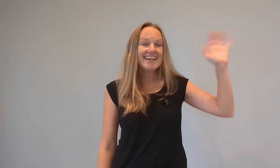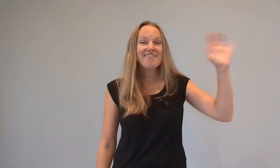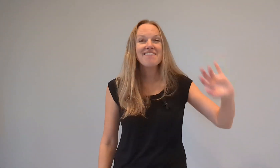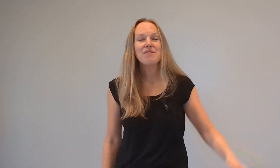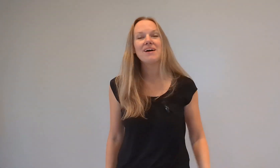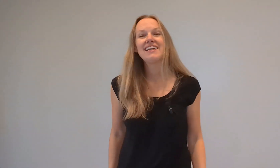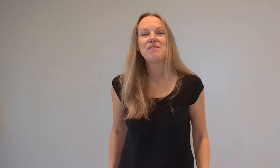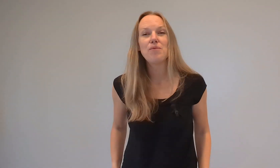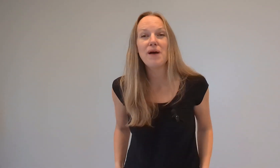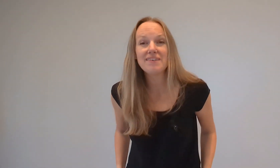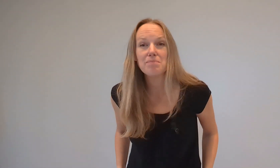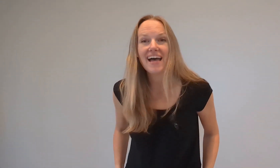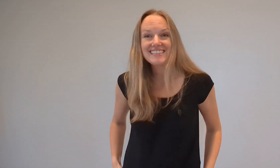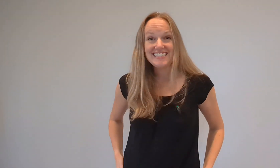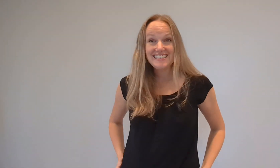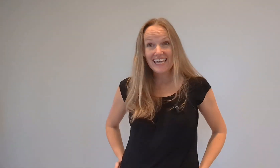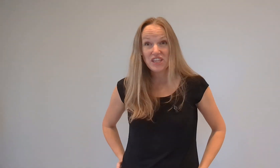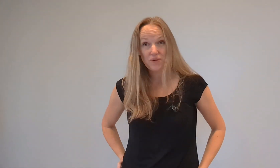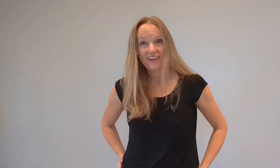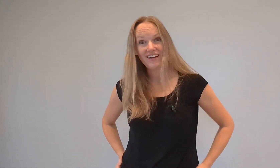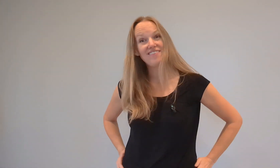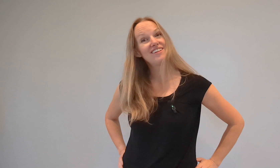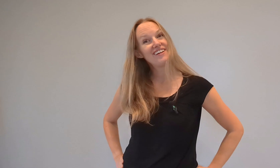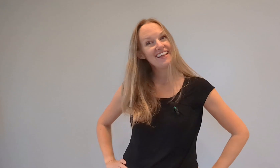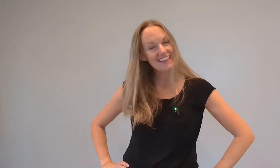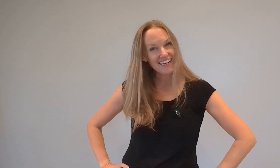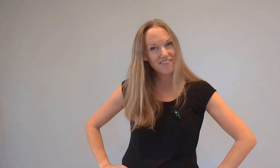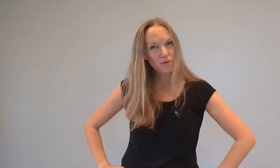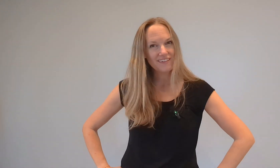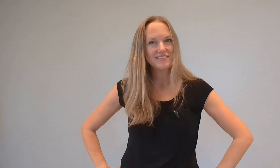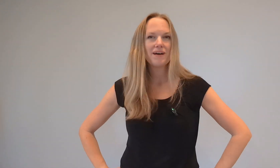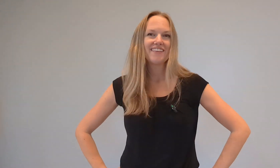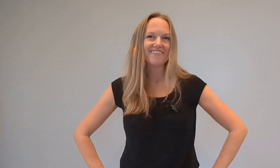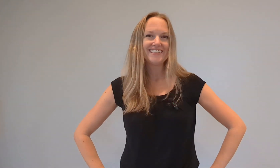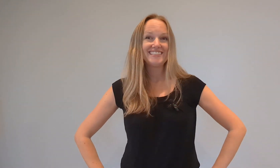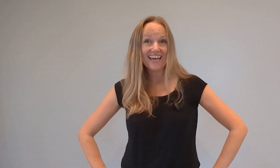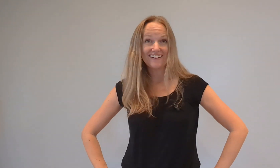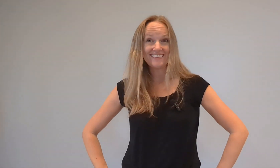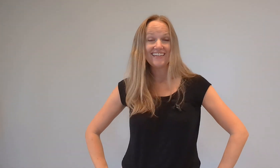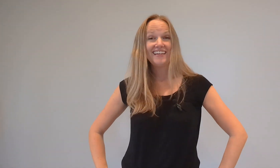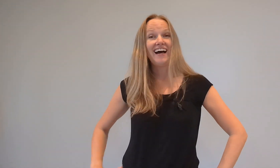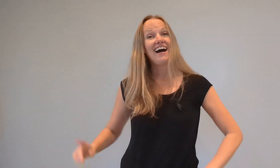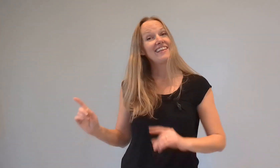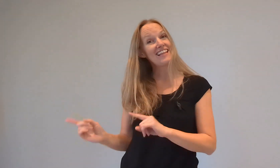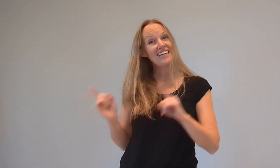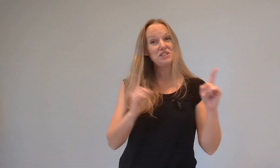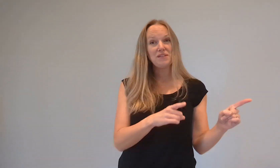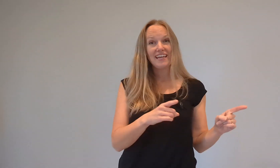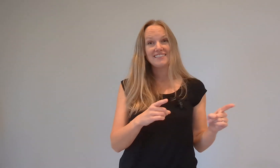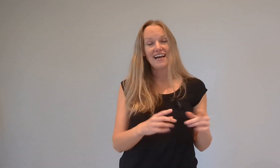Hello everyone and welcome back to day 3 of learning Light of the World by Lauren Daigle. The last 2 days I